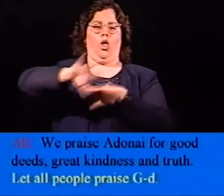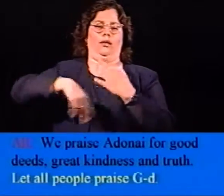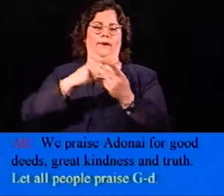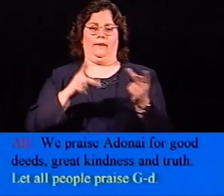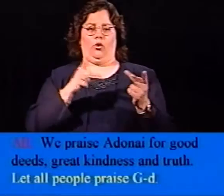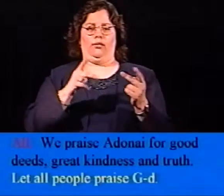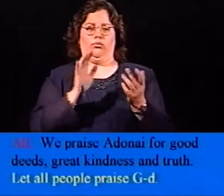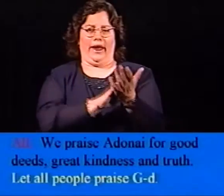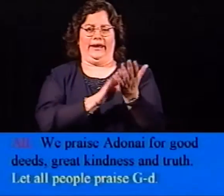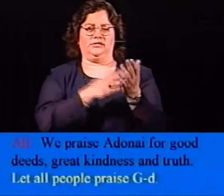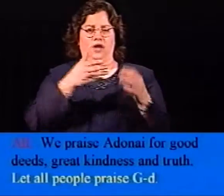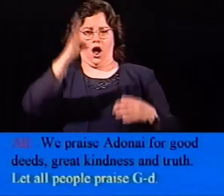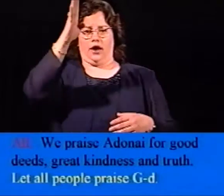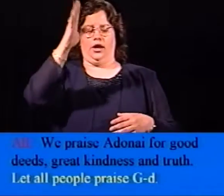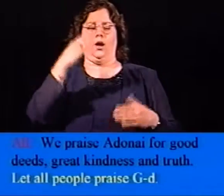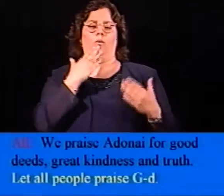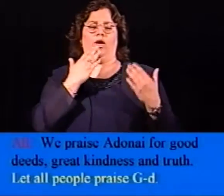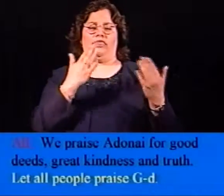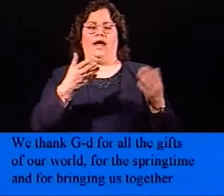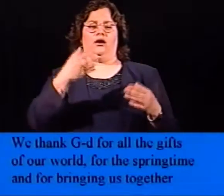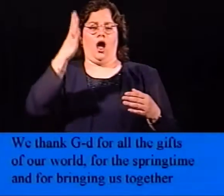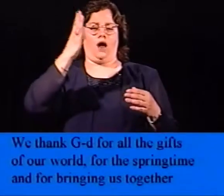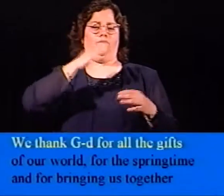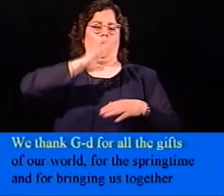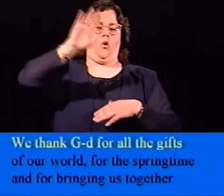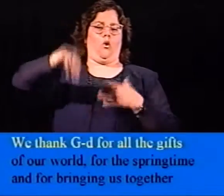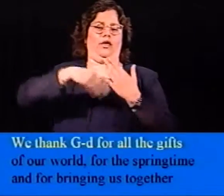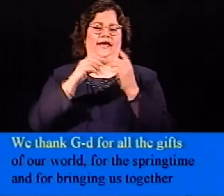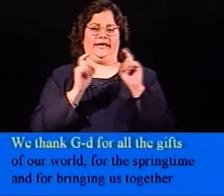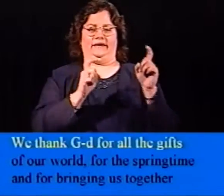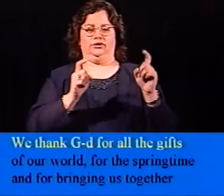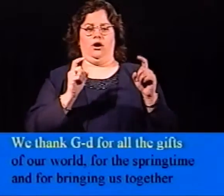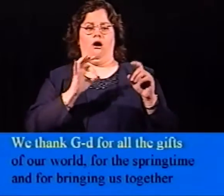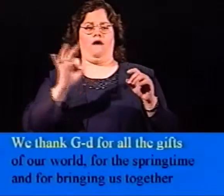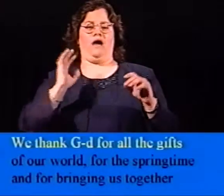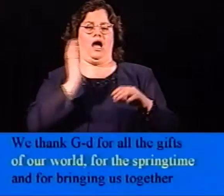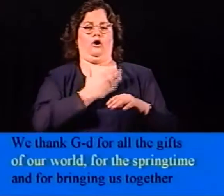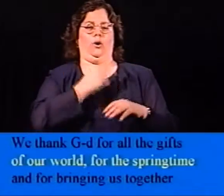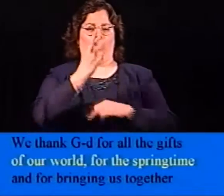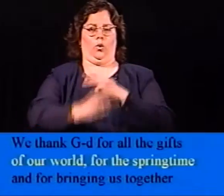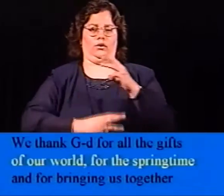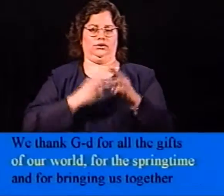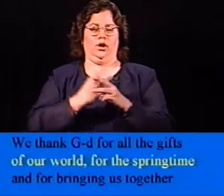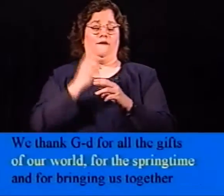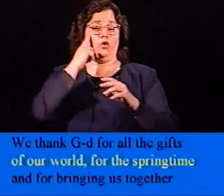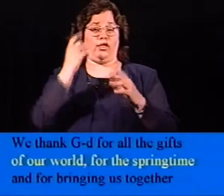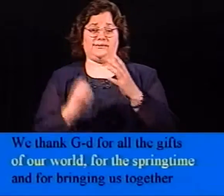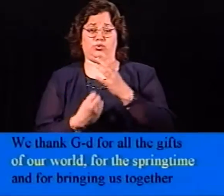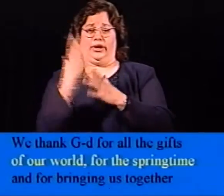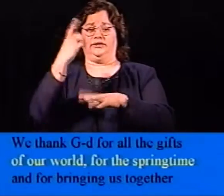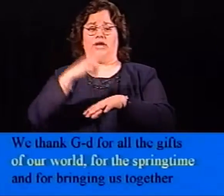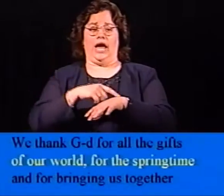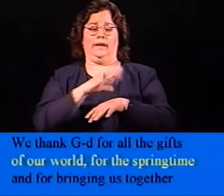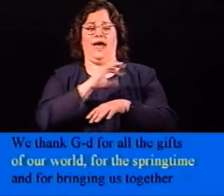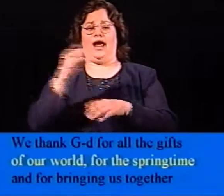God. We thank God for all the gifts of our world, for the springtime, and for bringing us